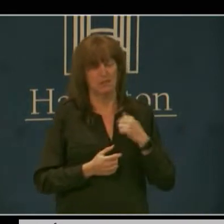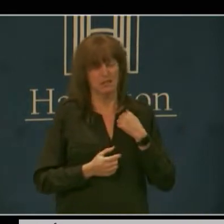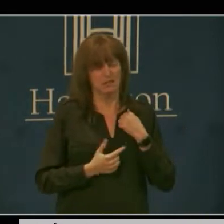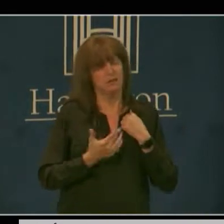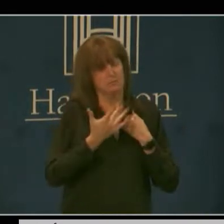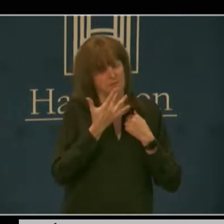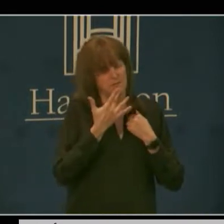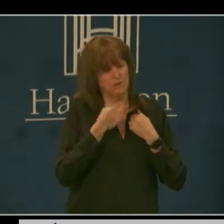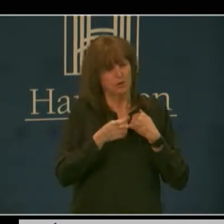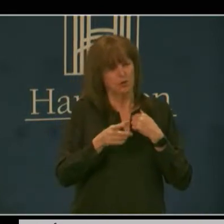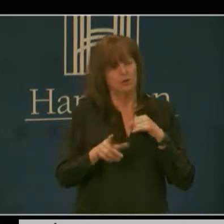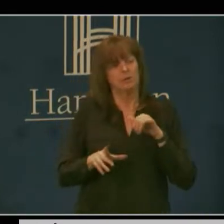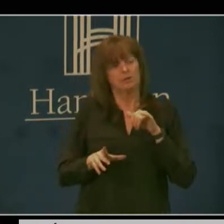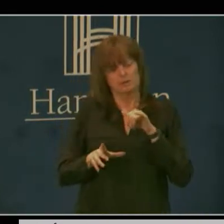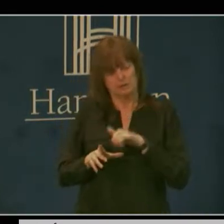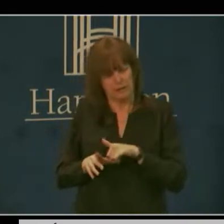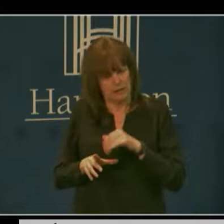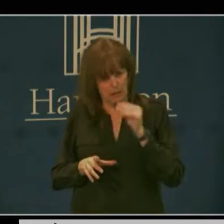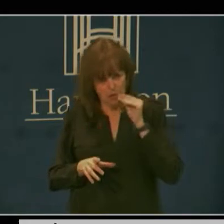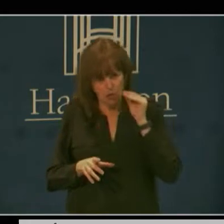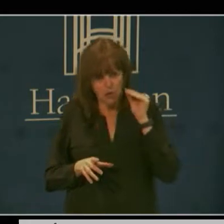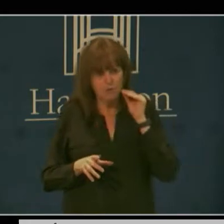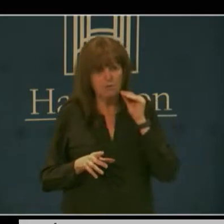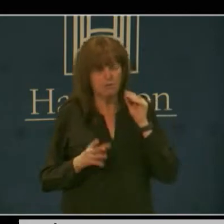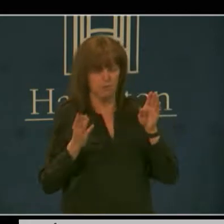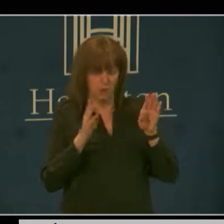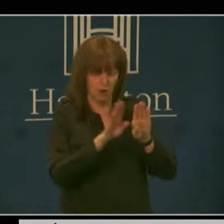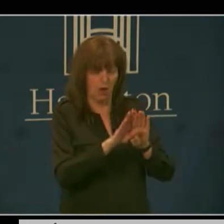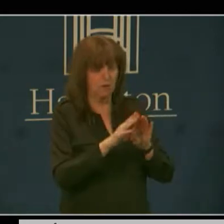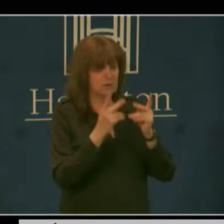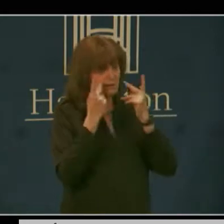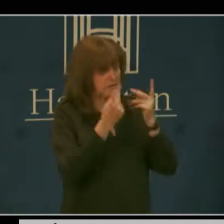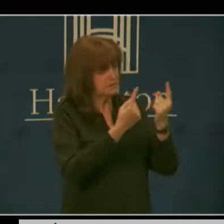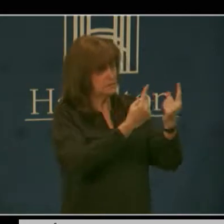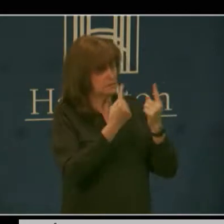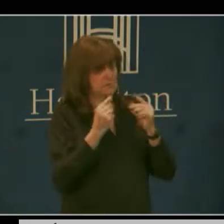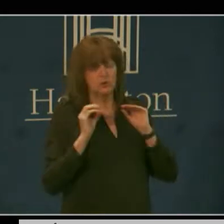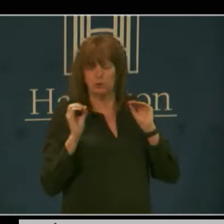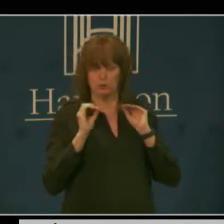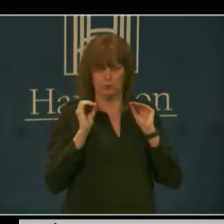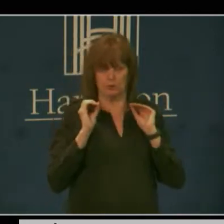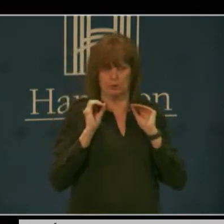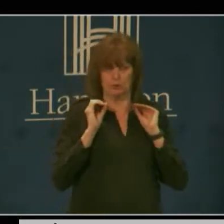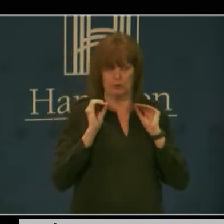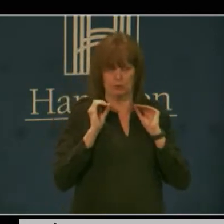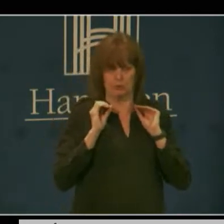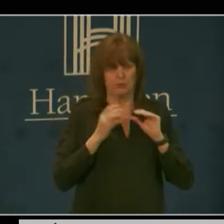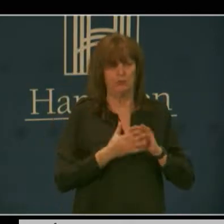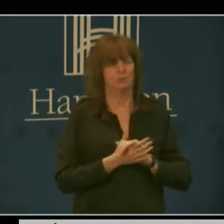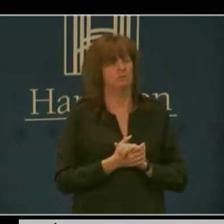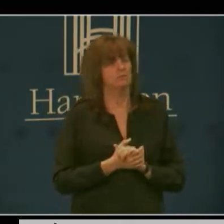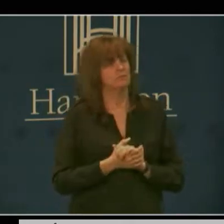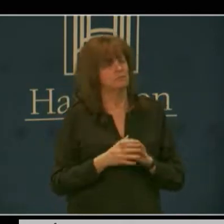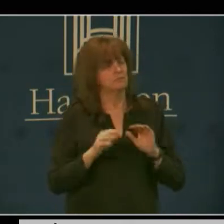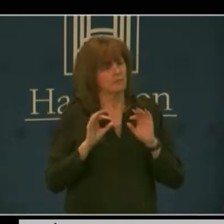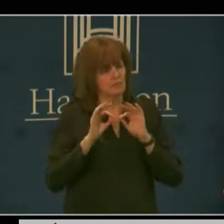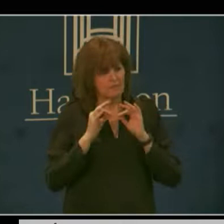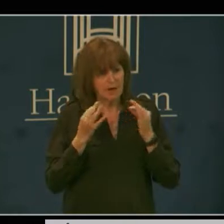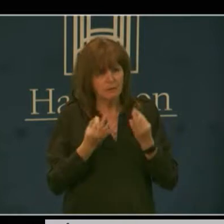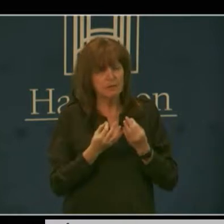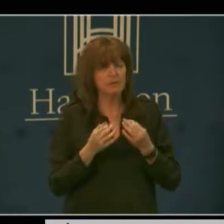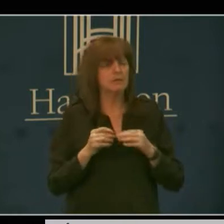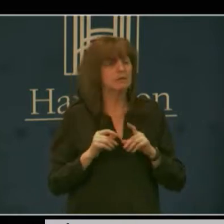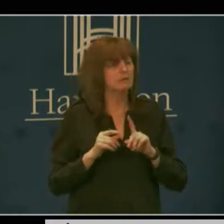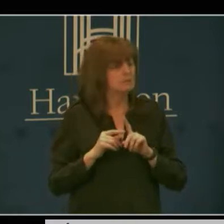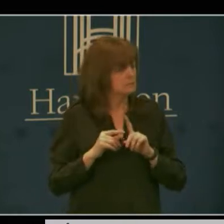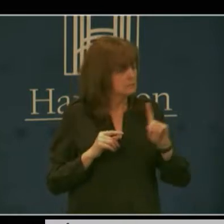who can come in and who can go out. You can work out with your family members as to which corner of the house is yours and which corner